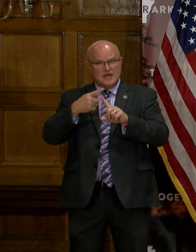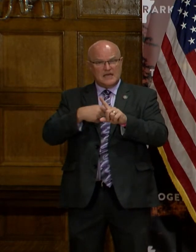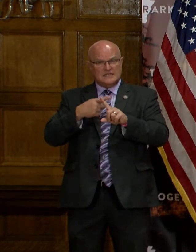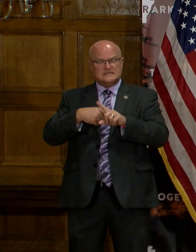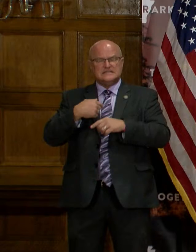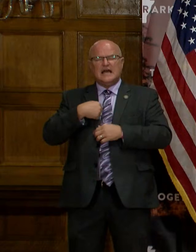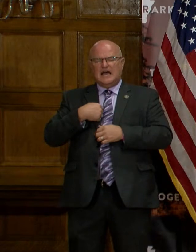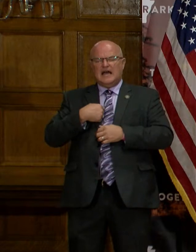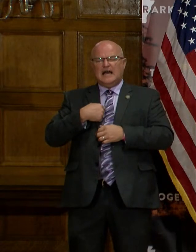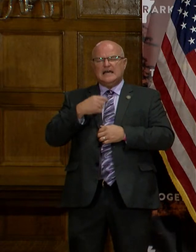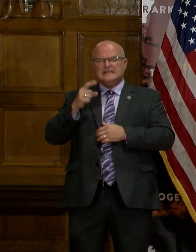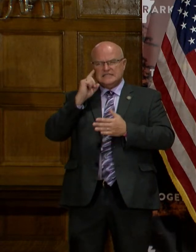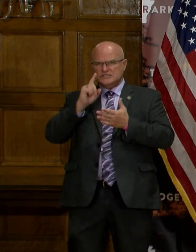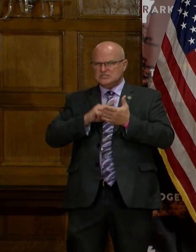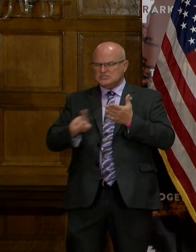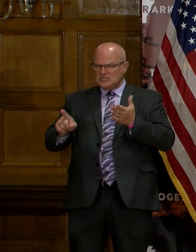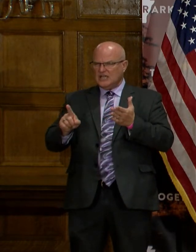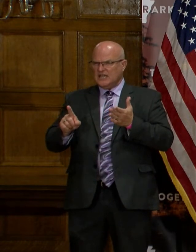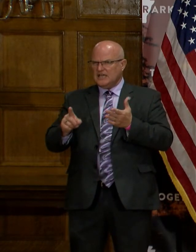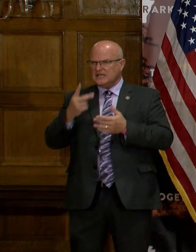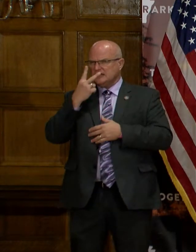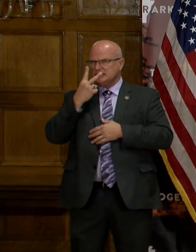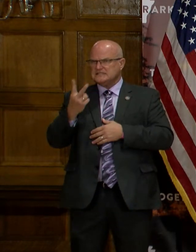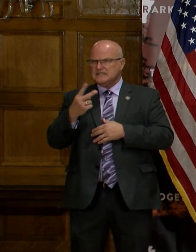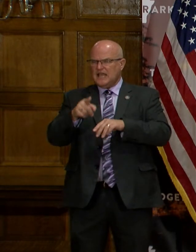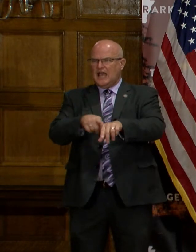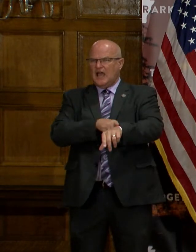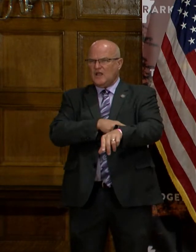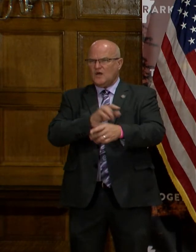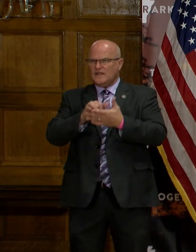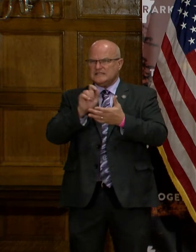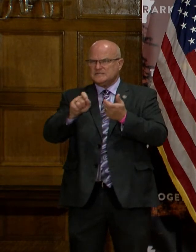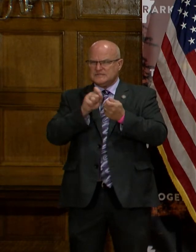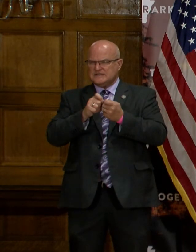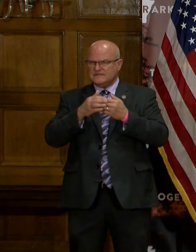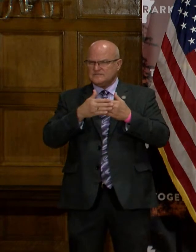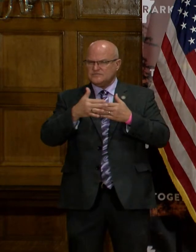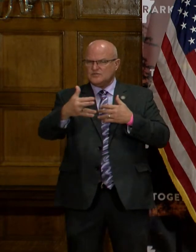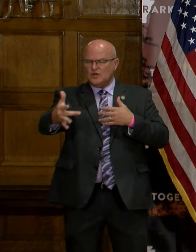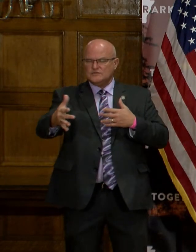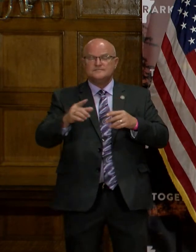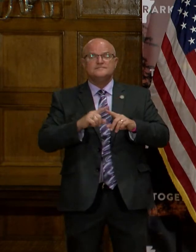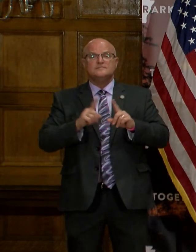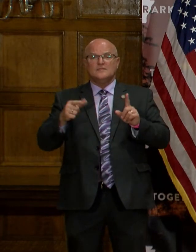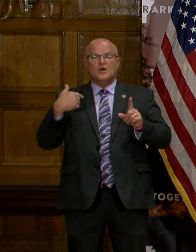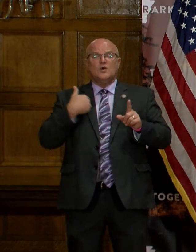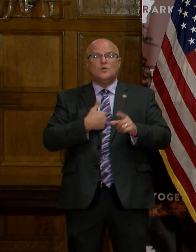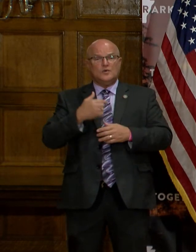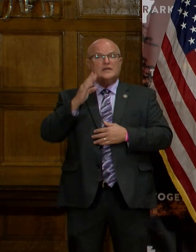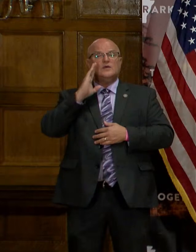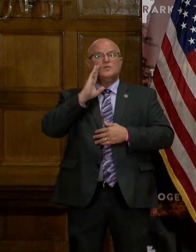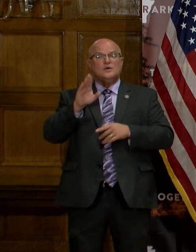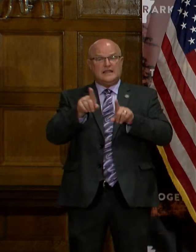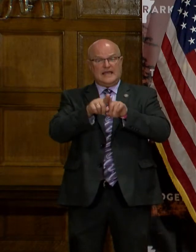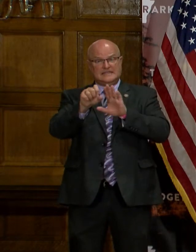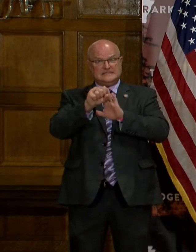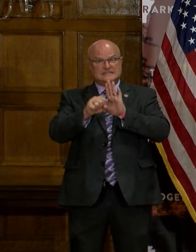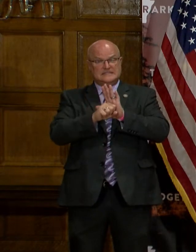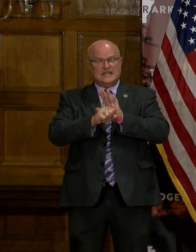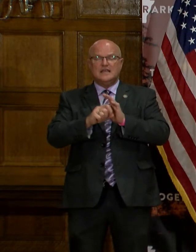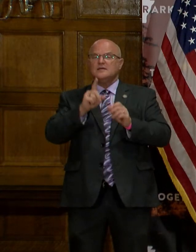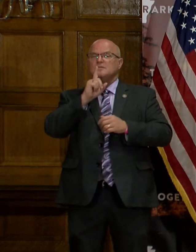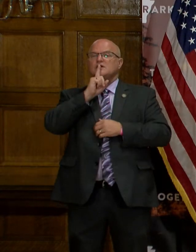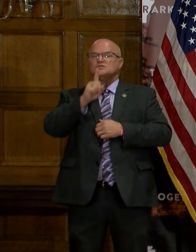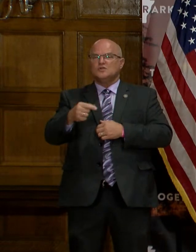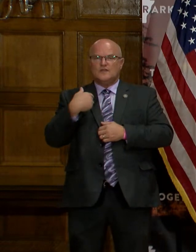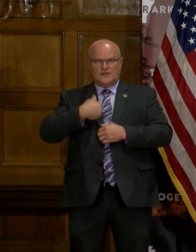I'll have to check just to see how long that specifically goes, but we will, as a state, make